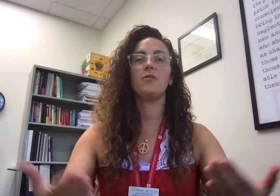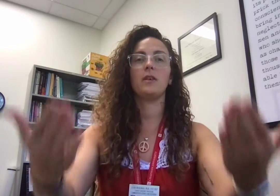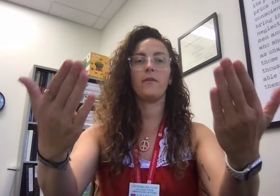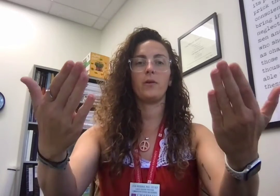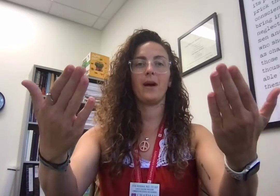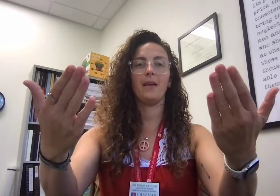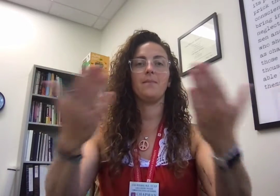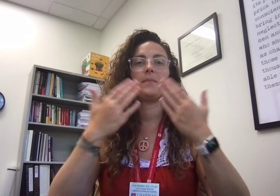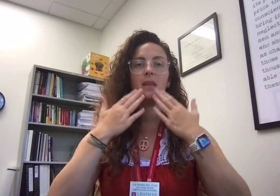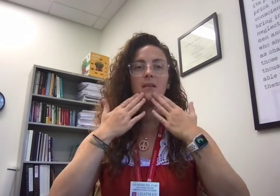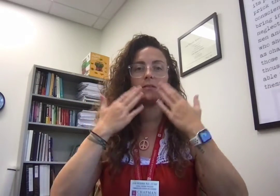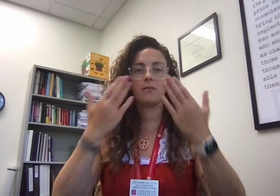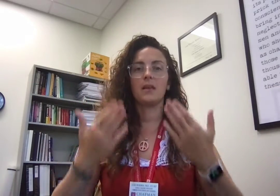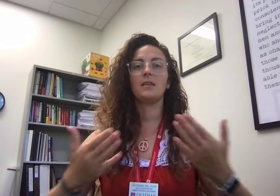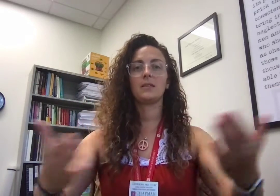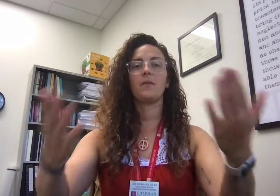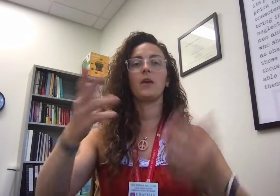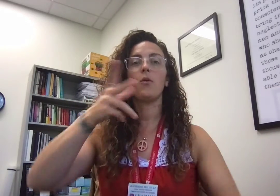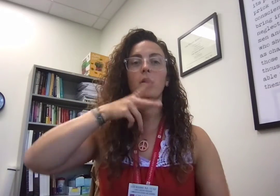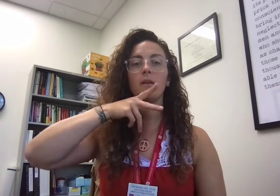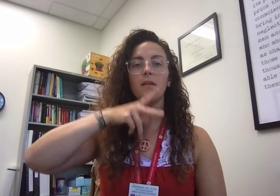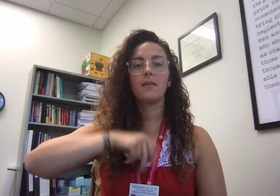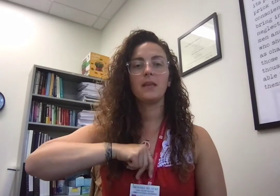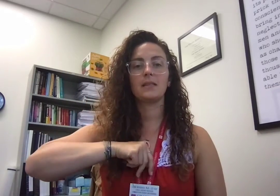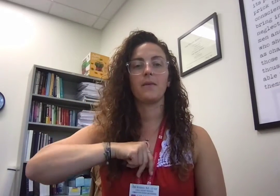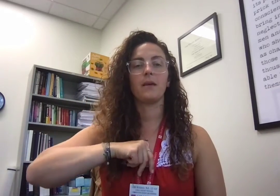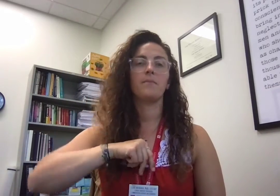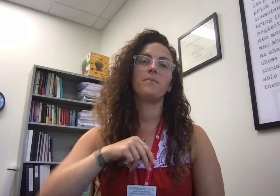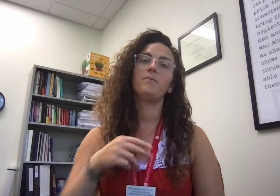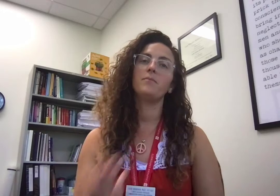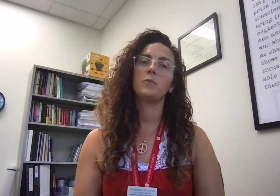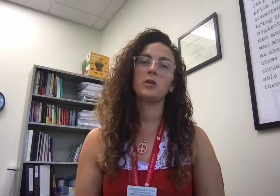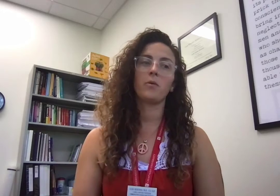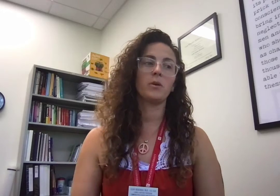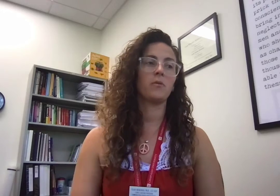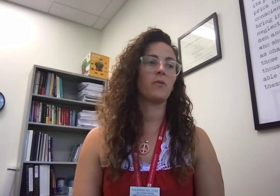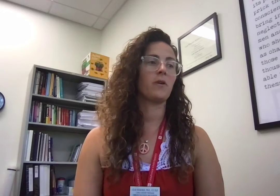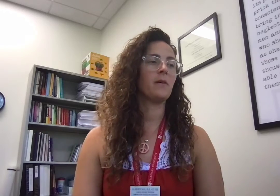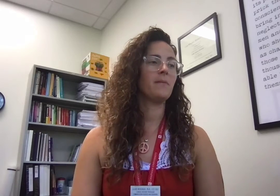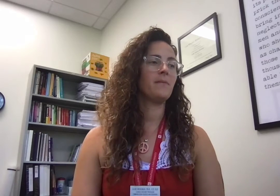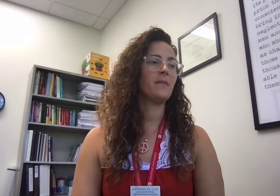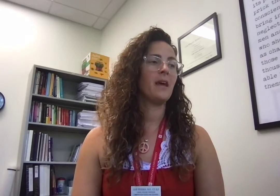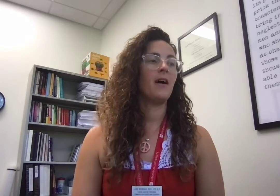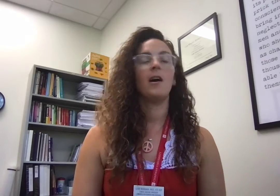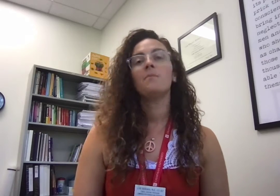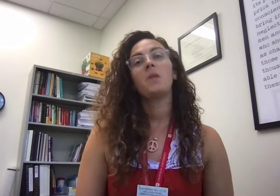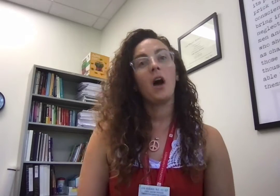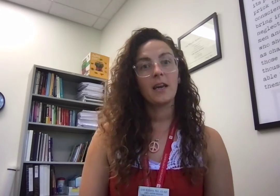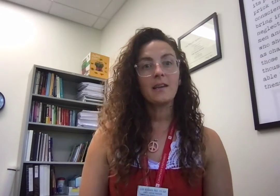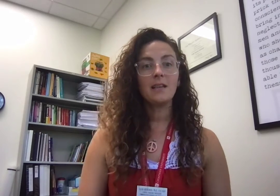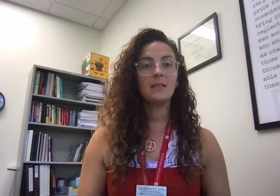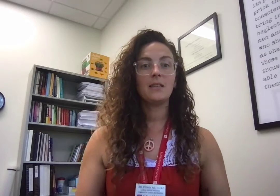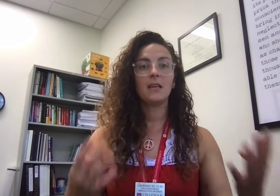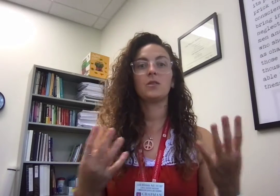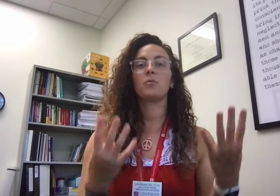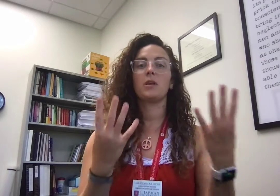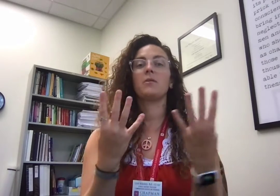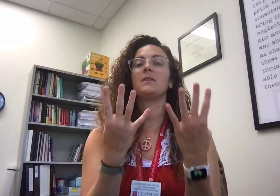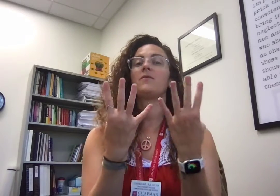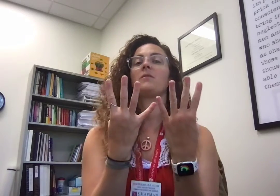give it away. Thanksgiving or Thanksgiving, whichever one you prefer. Hanukkah is a really fun one